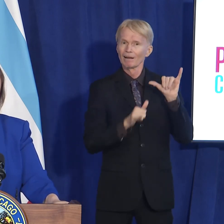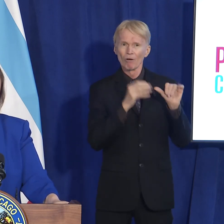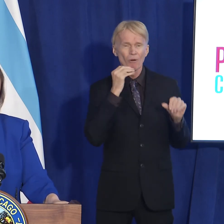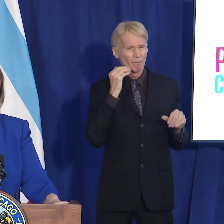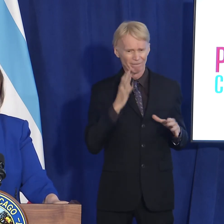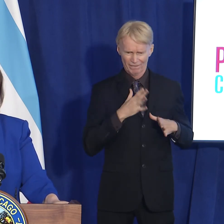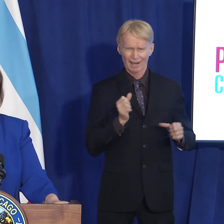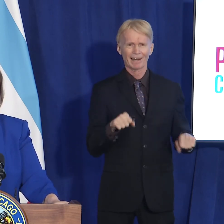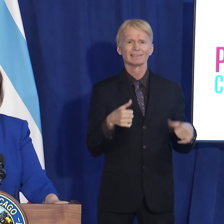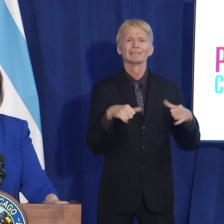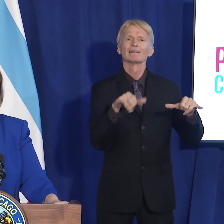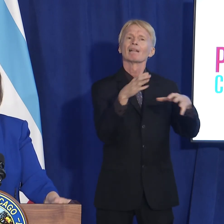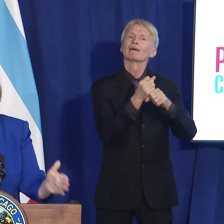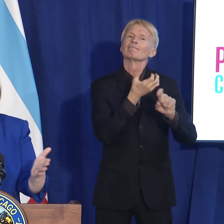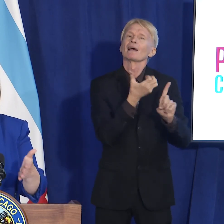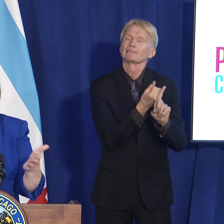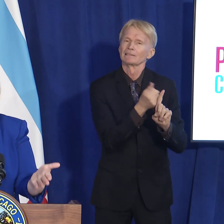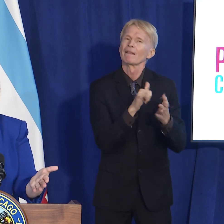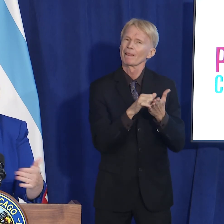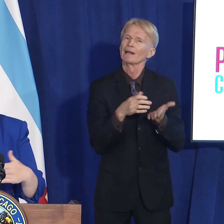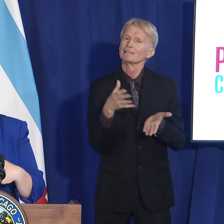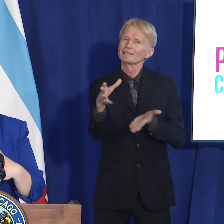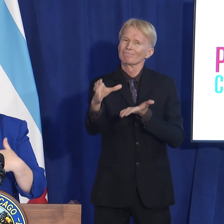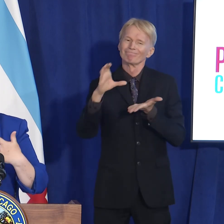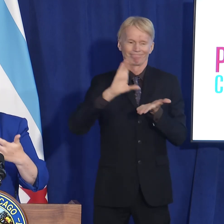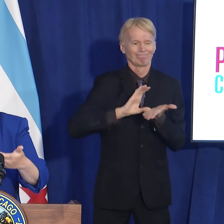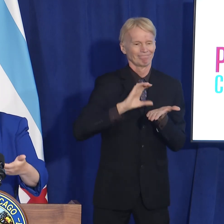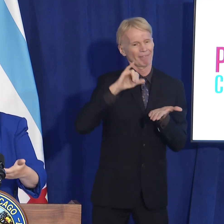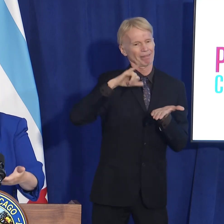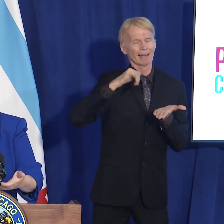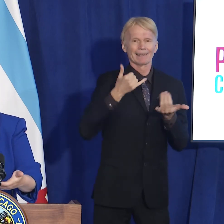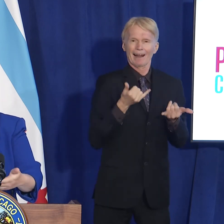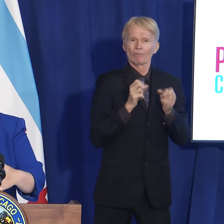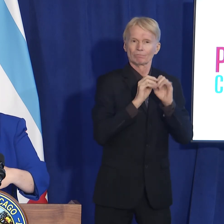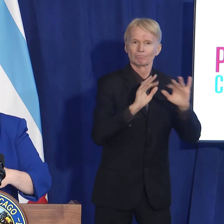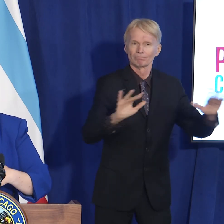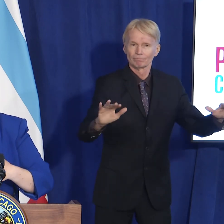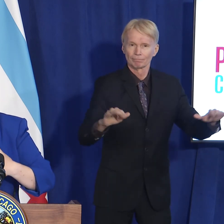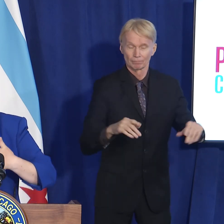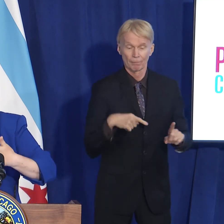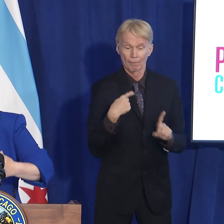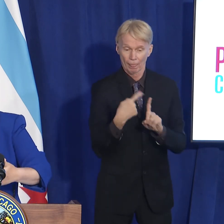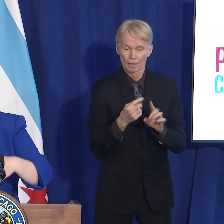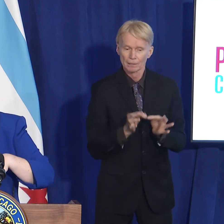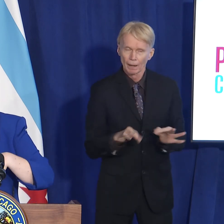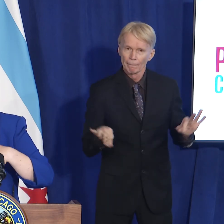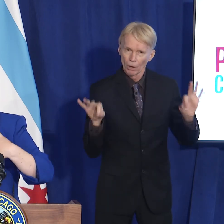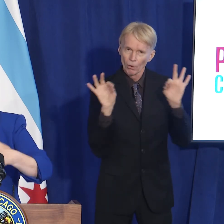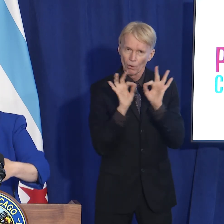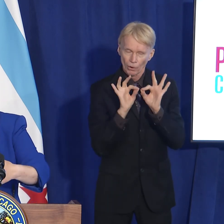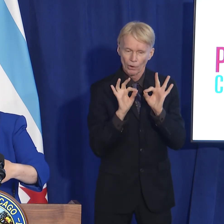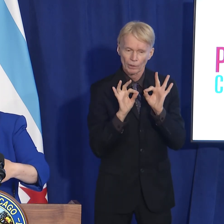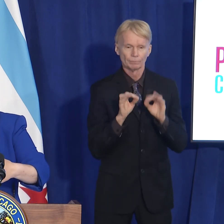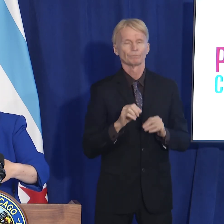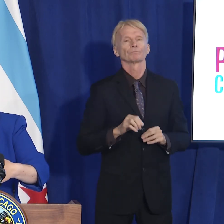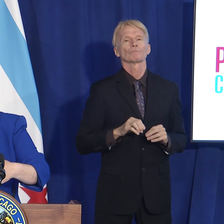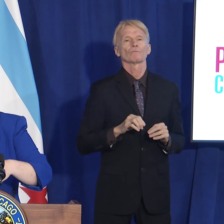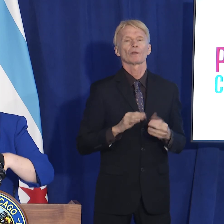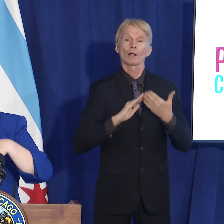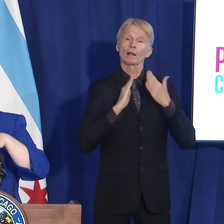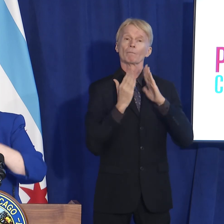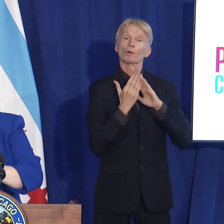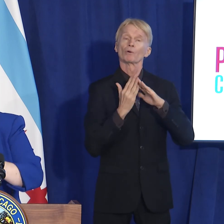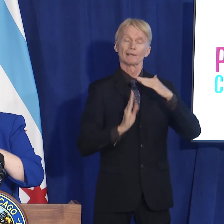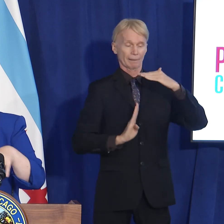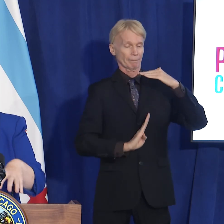but it's been a piece of it. I think the last thing is that it's been, I think, important that we've been working with community-based